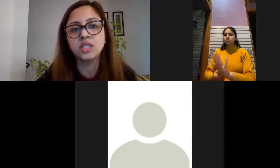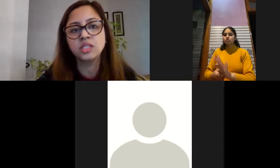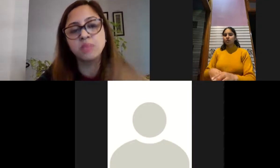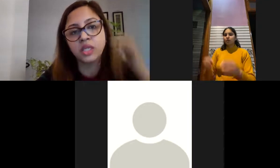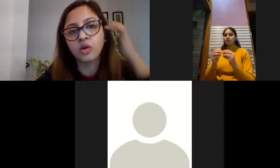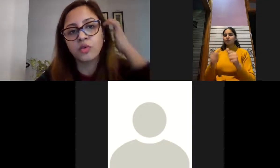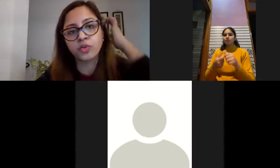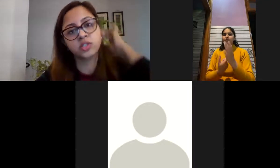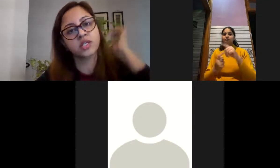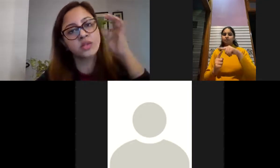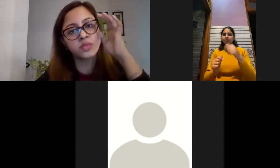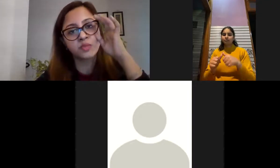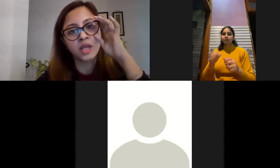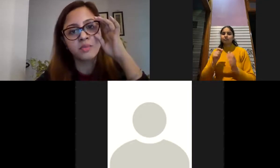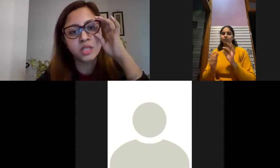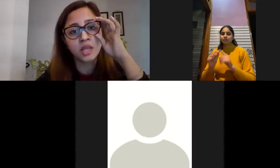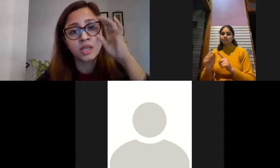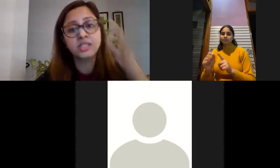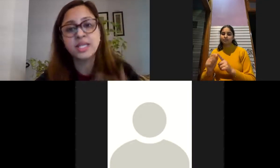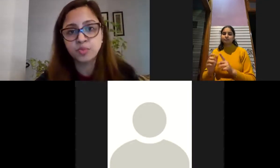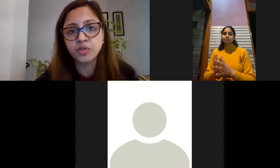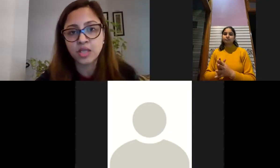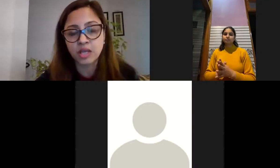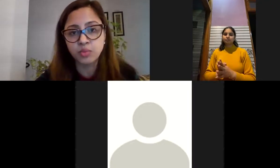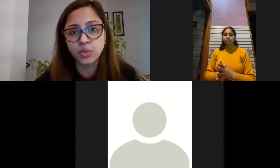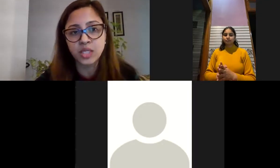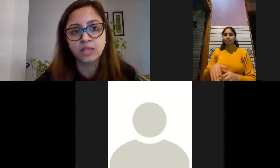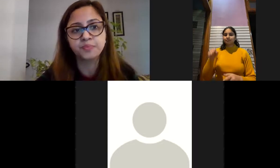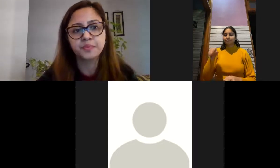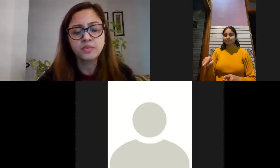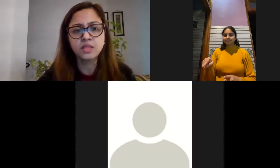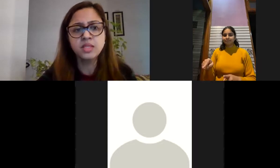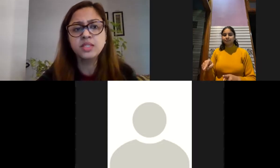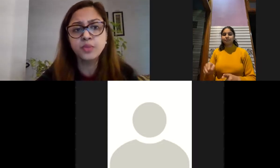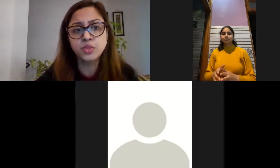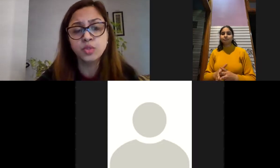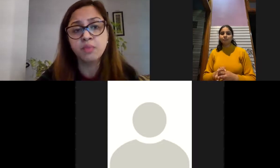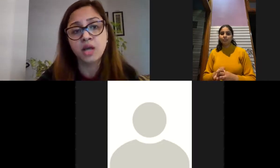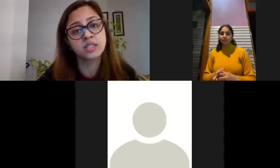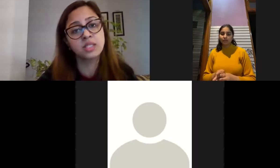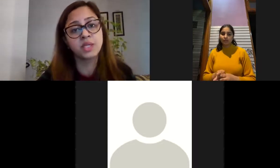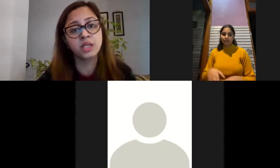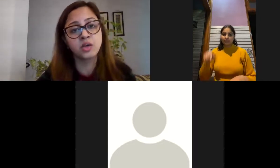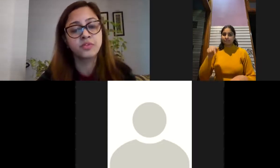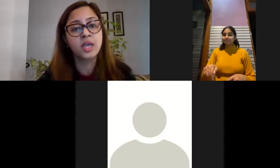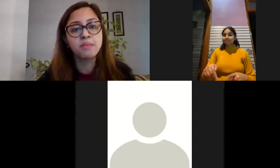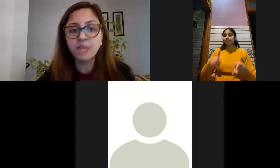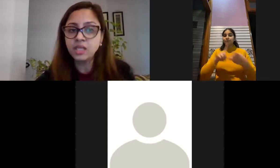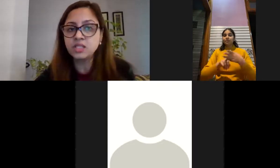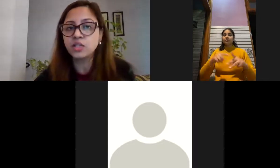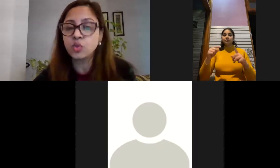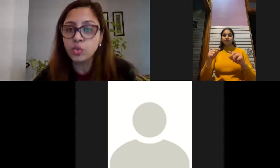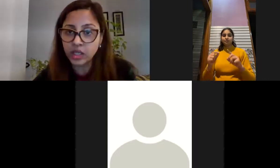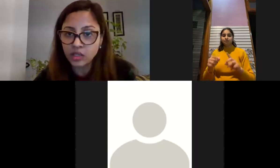change in the demeanor of Rochester, which becomes desperate and brooding. This episode marks the beginning of